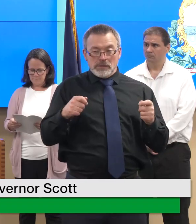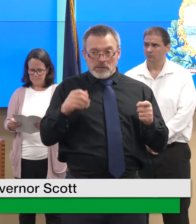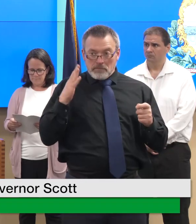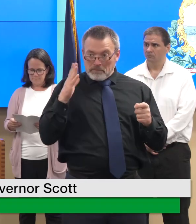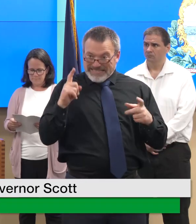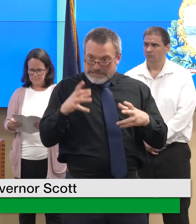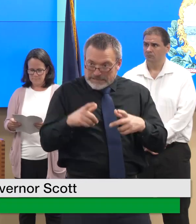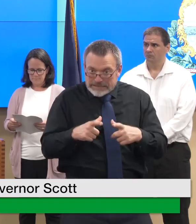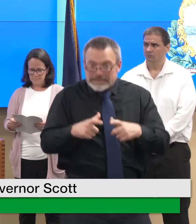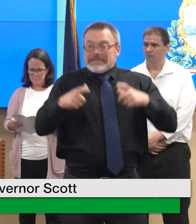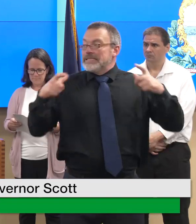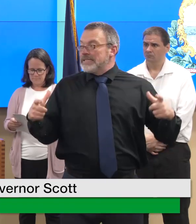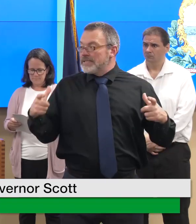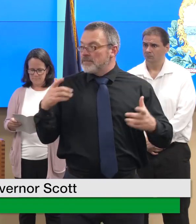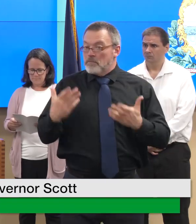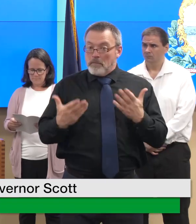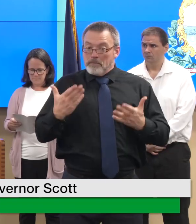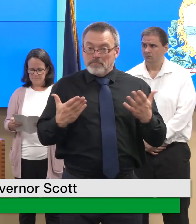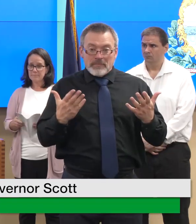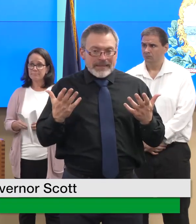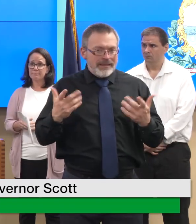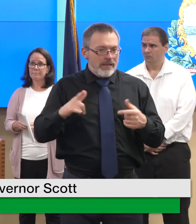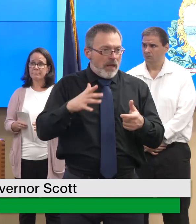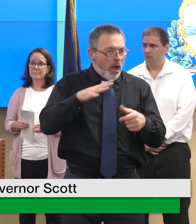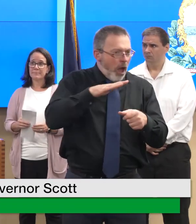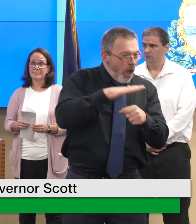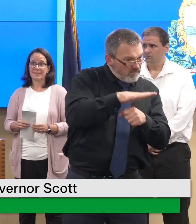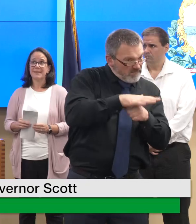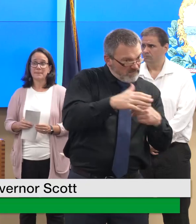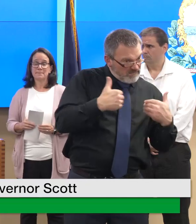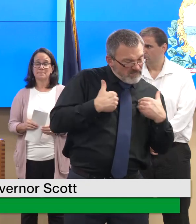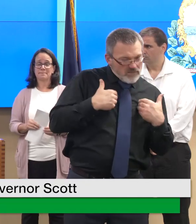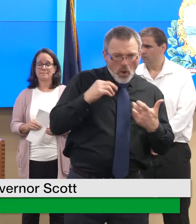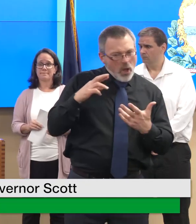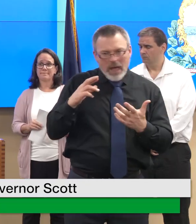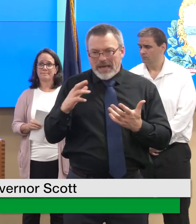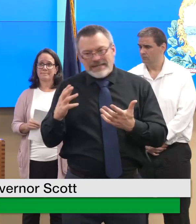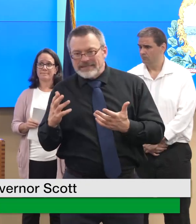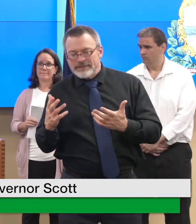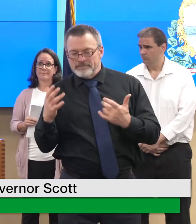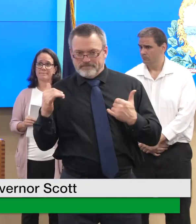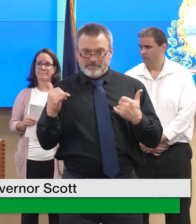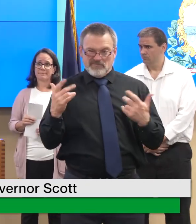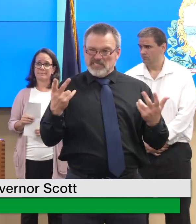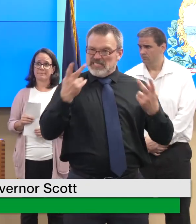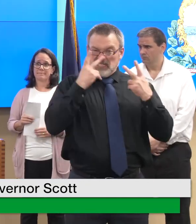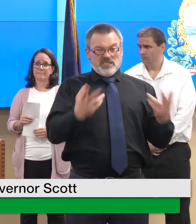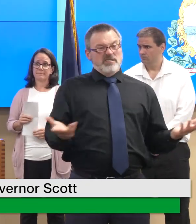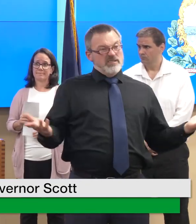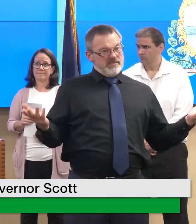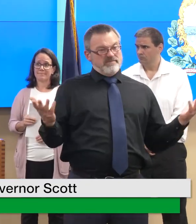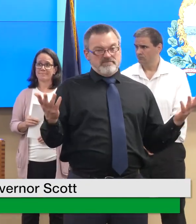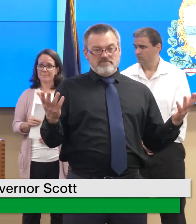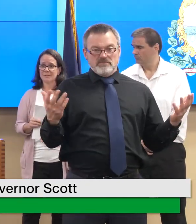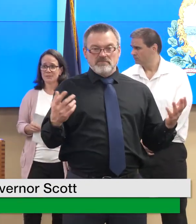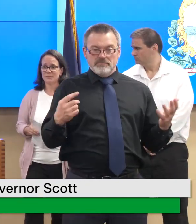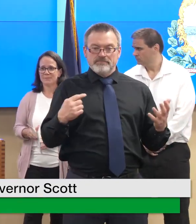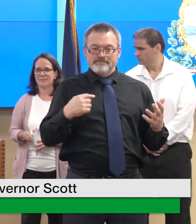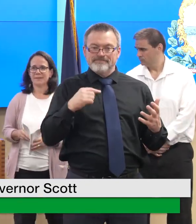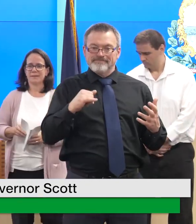they're adequate or not. So they've been in town, and I'm expecting them to continue to be a